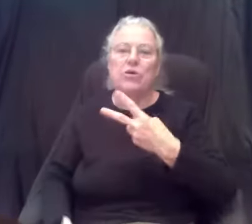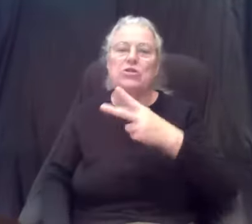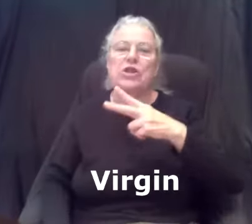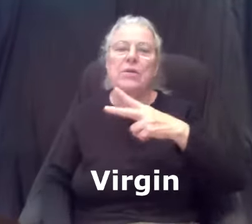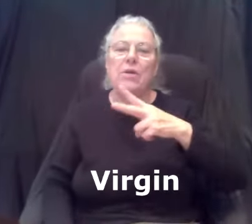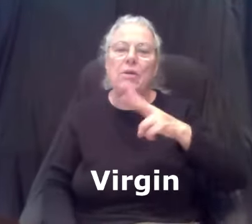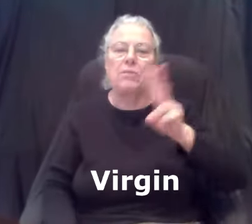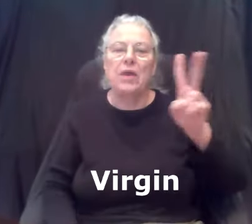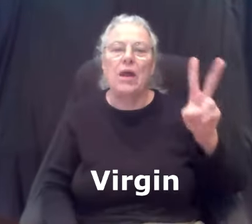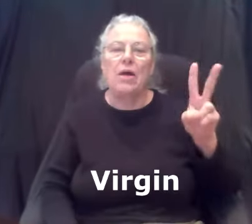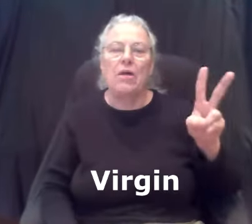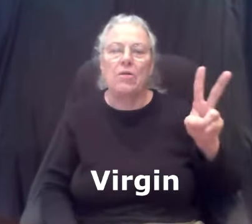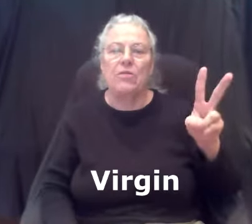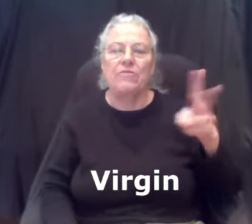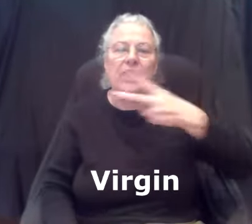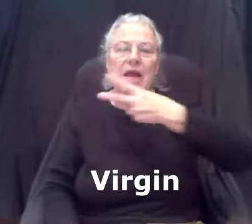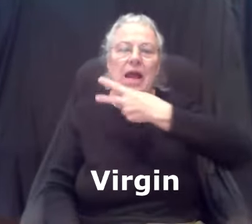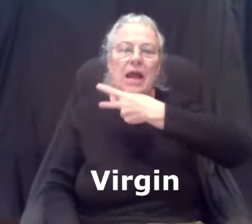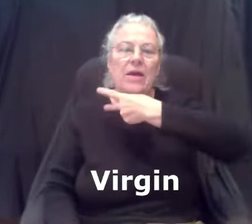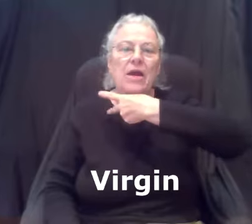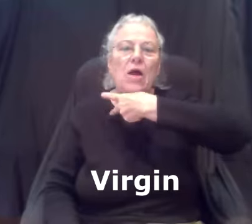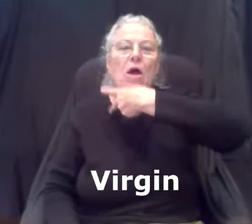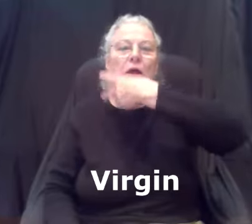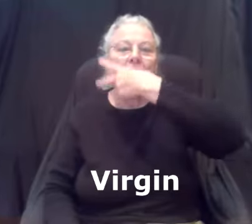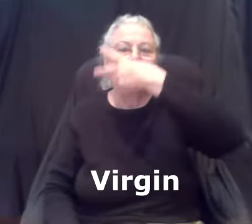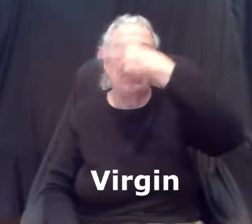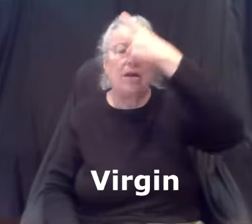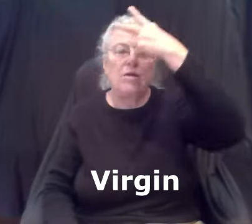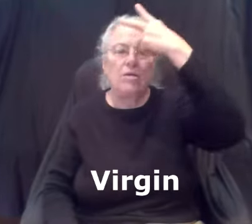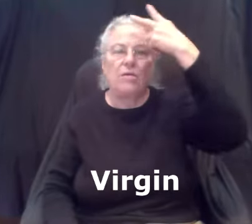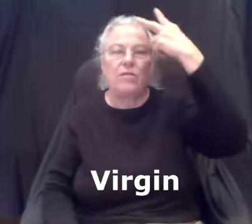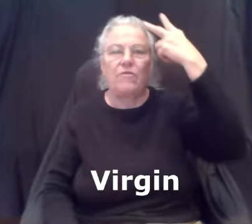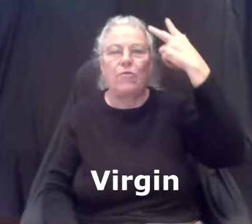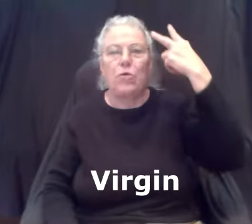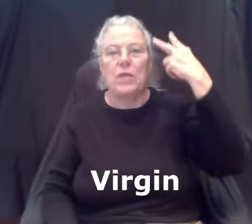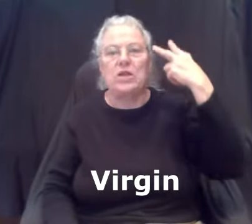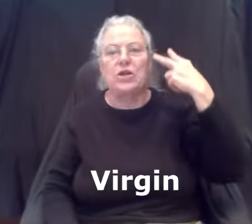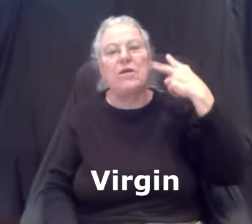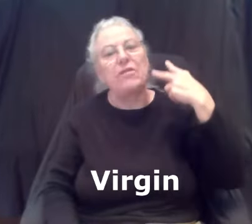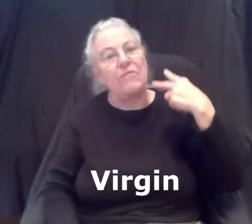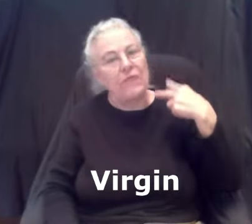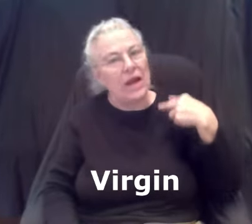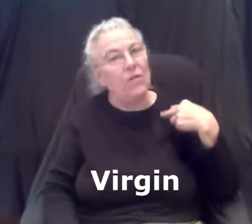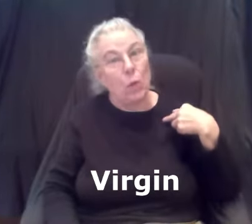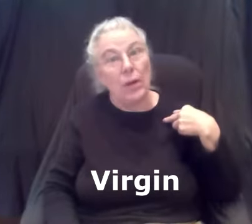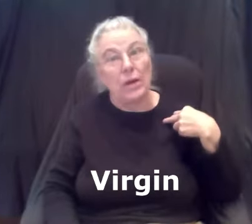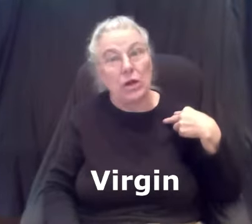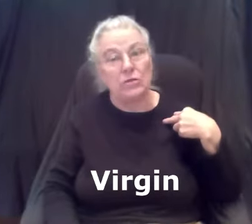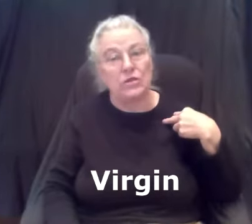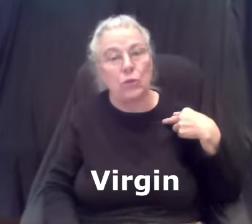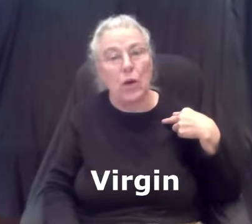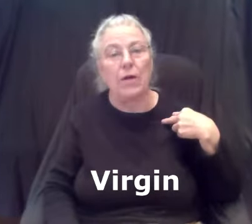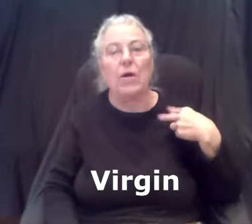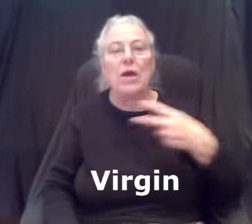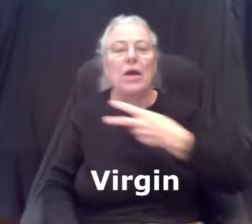Virgin, the V hand in the formation of the veil that women used to wear